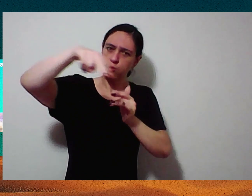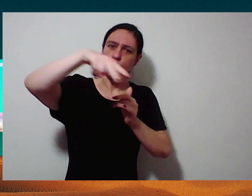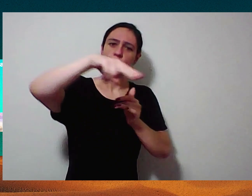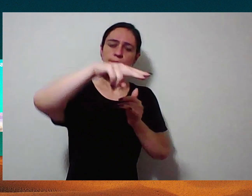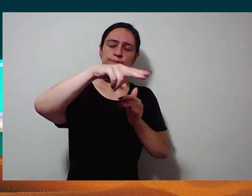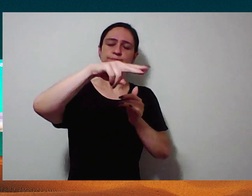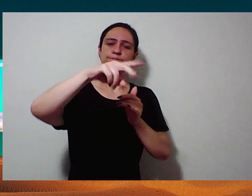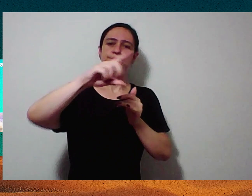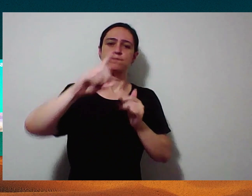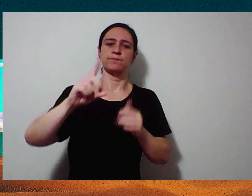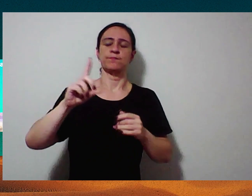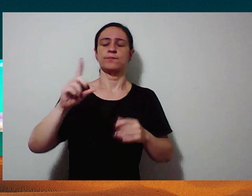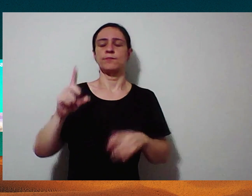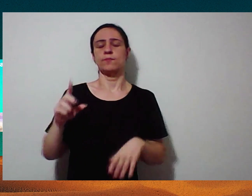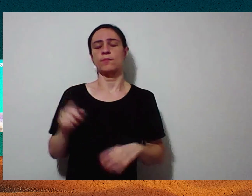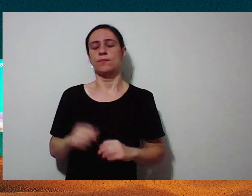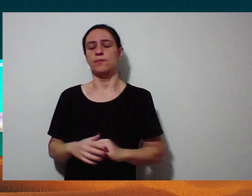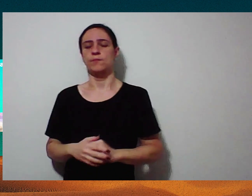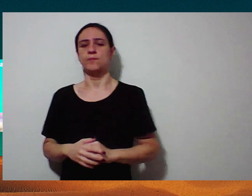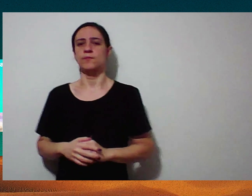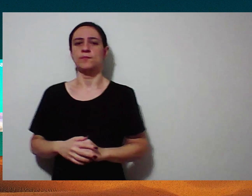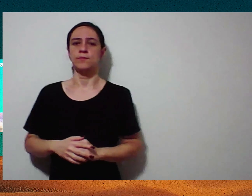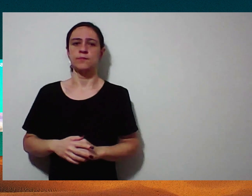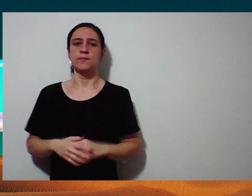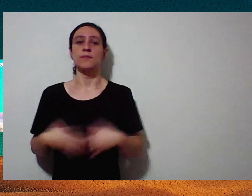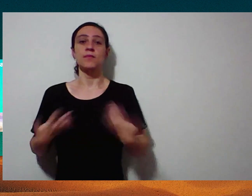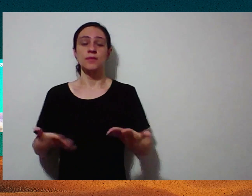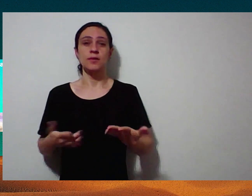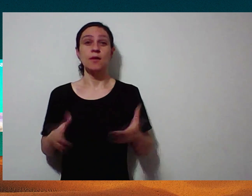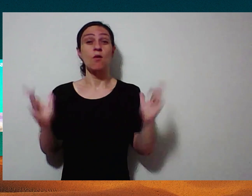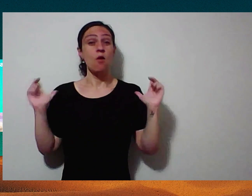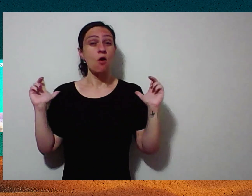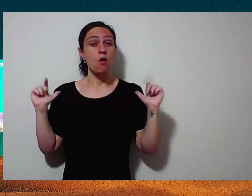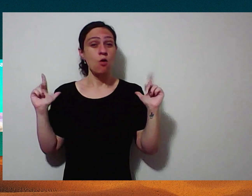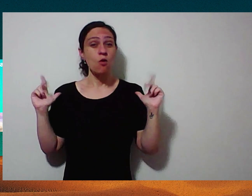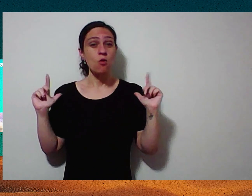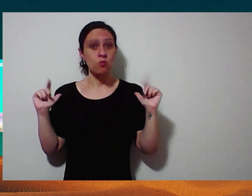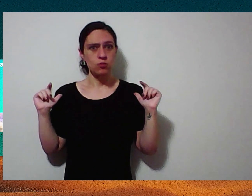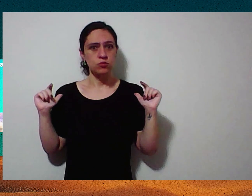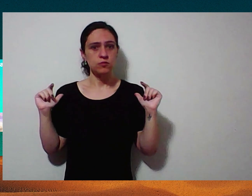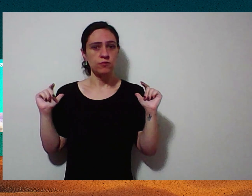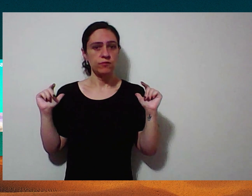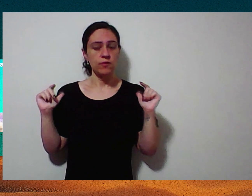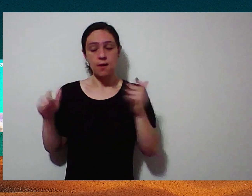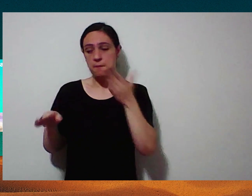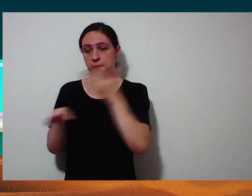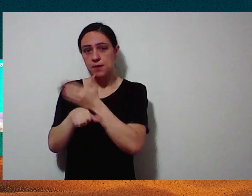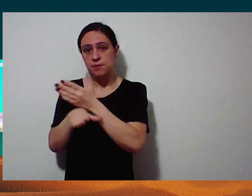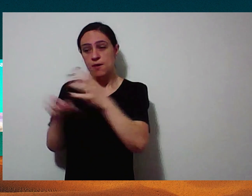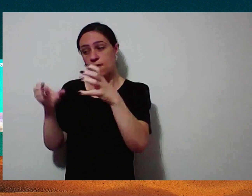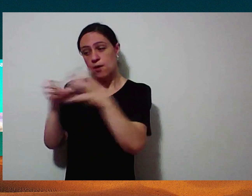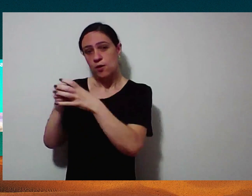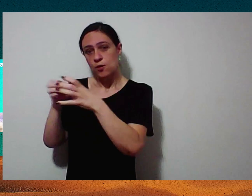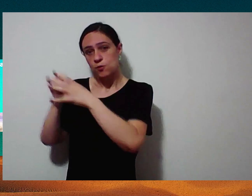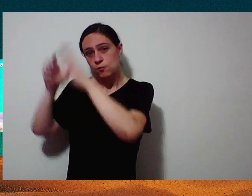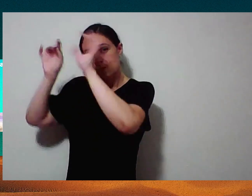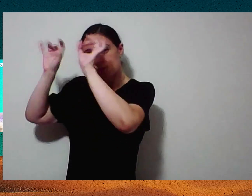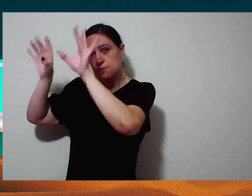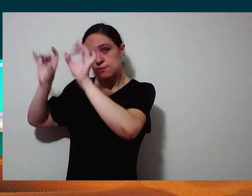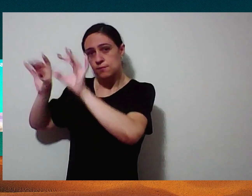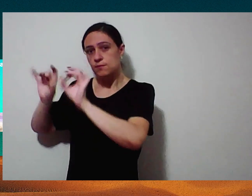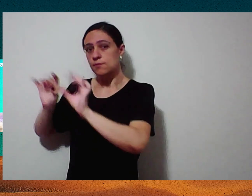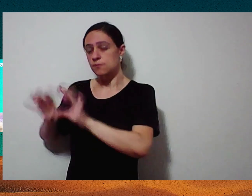walked back and forth. Ele fazia parte de um grupo especial de anjos que eram chamados de